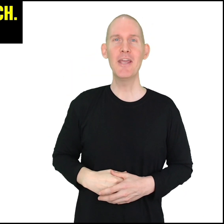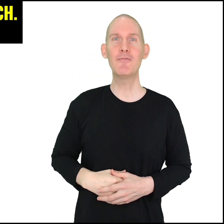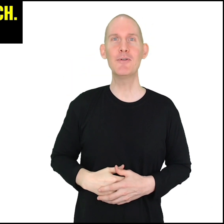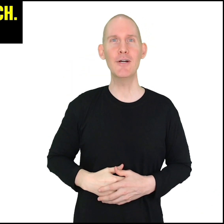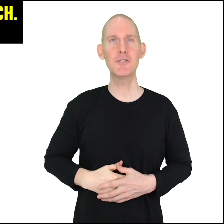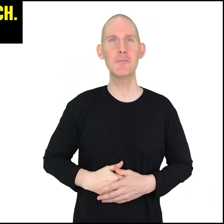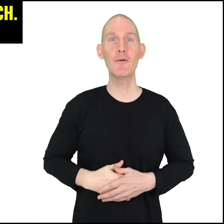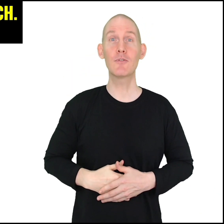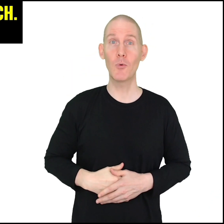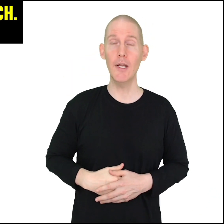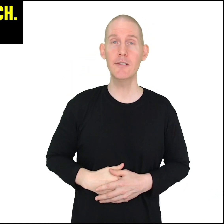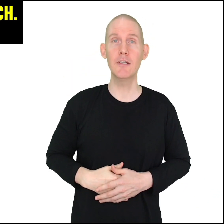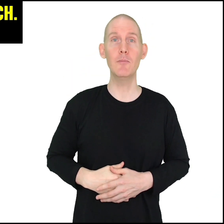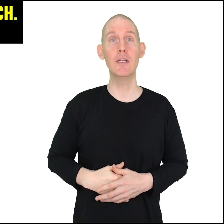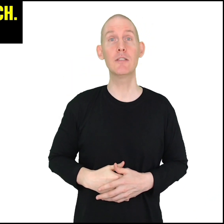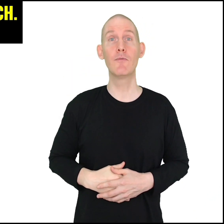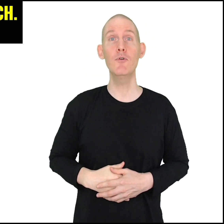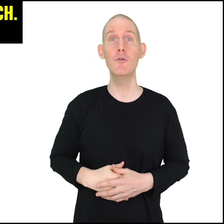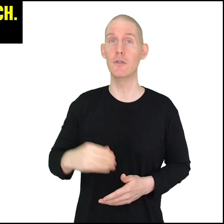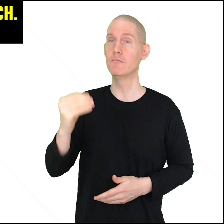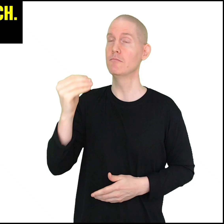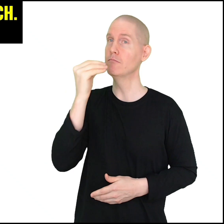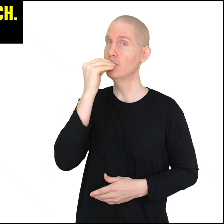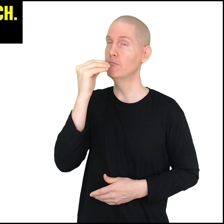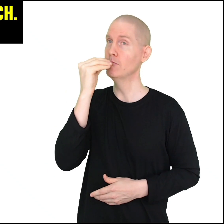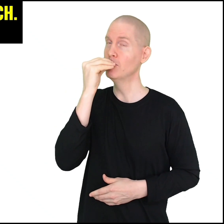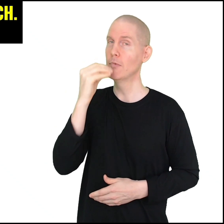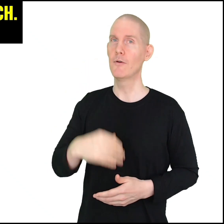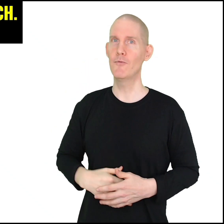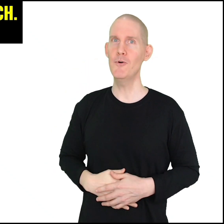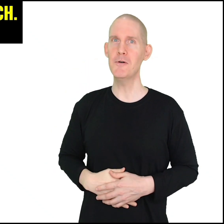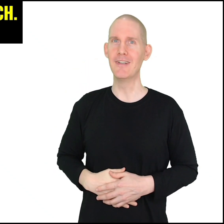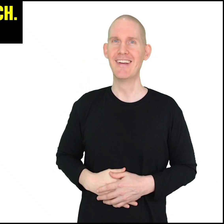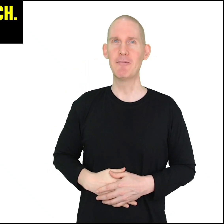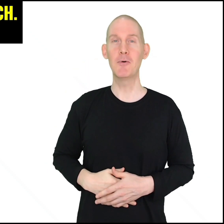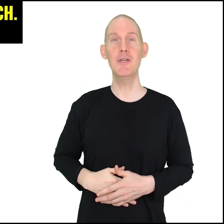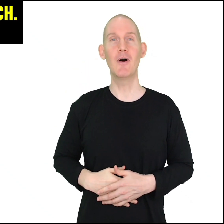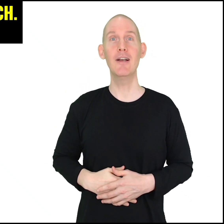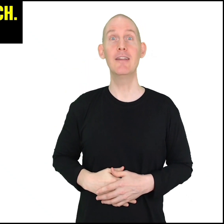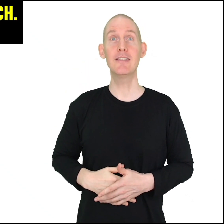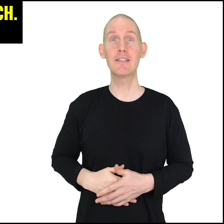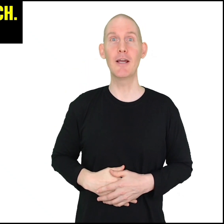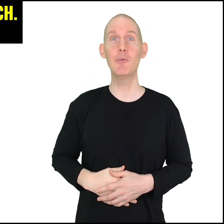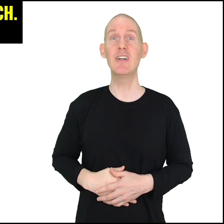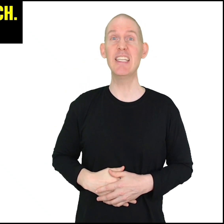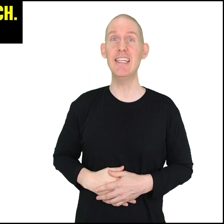you touch your mouth twice, then it means food. Food. But we want, in this example, eat.